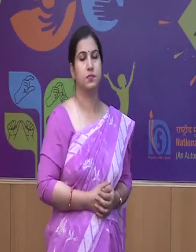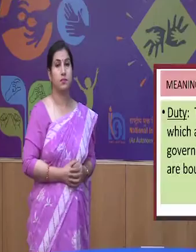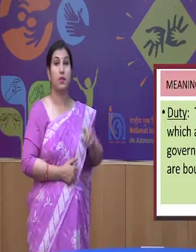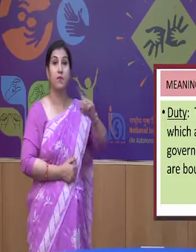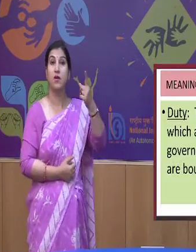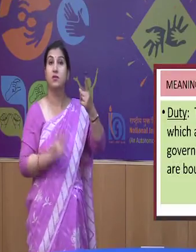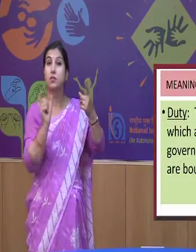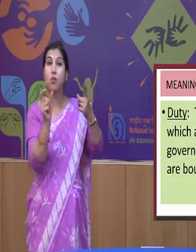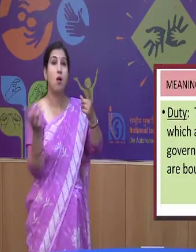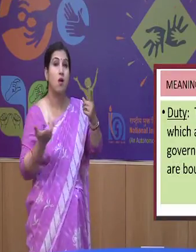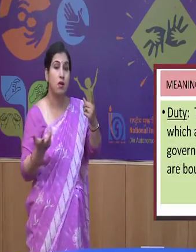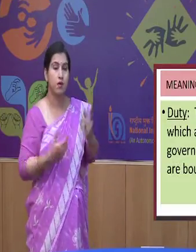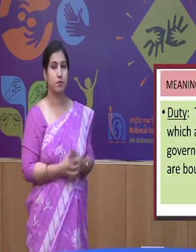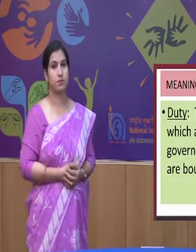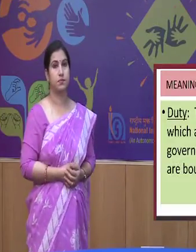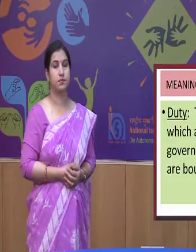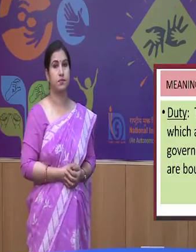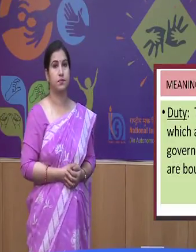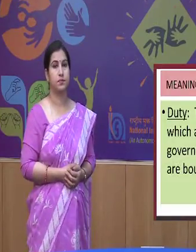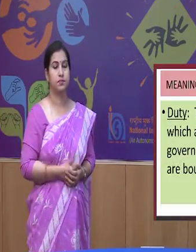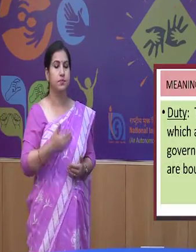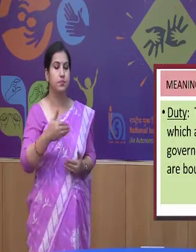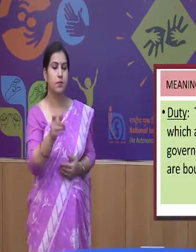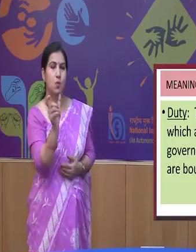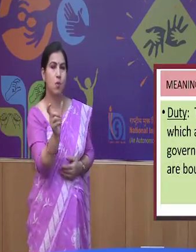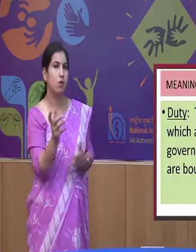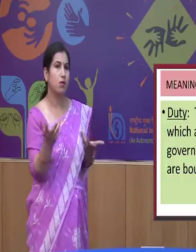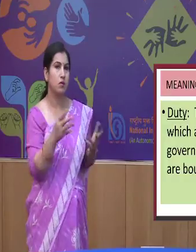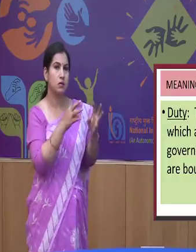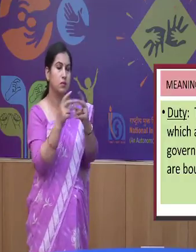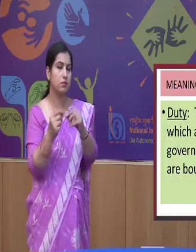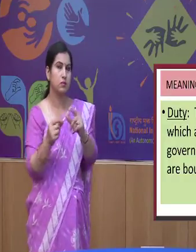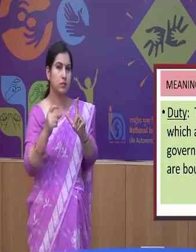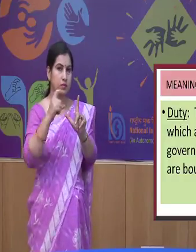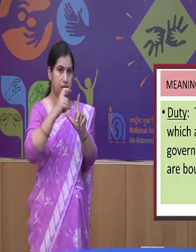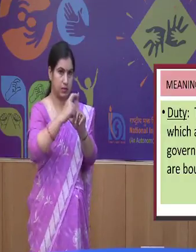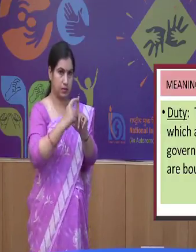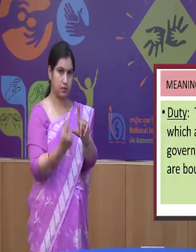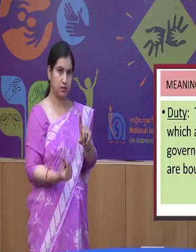The first term we are going to understand is duty.